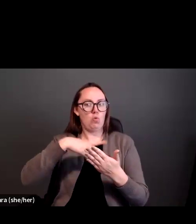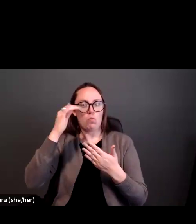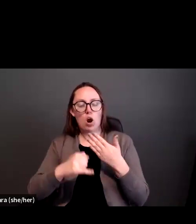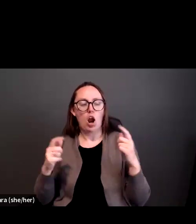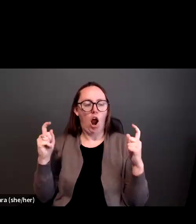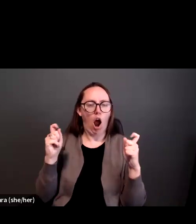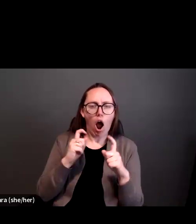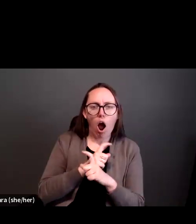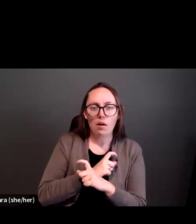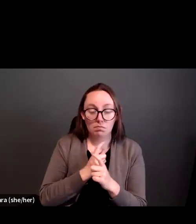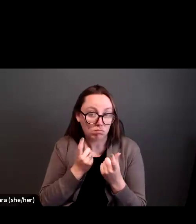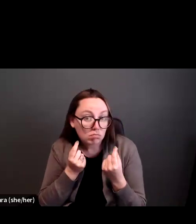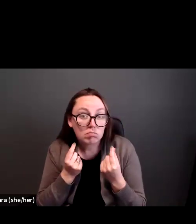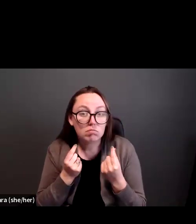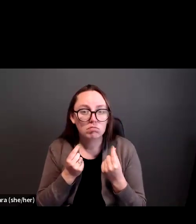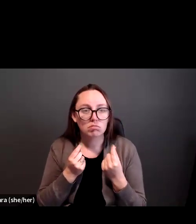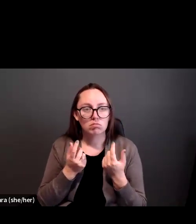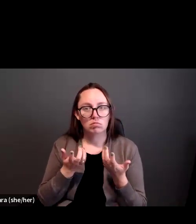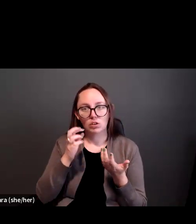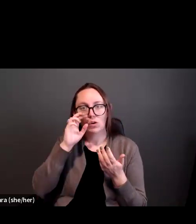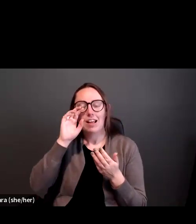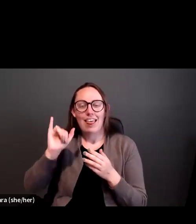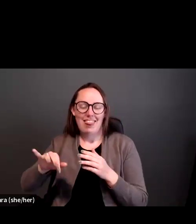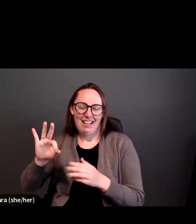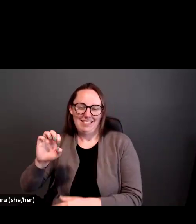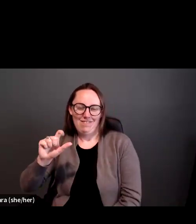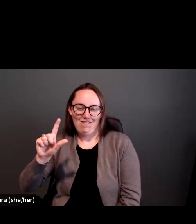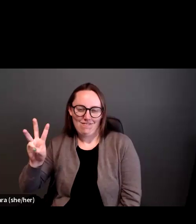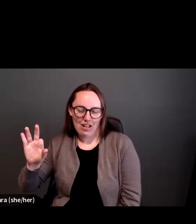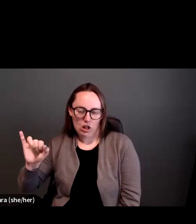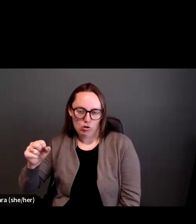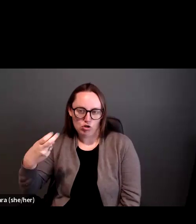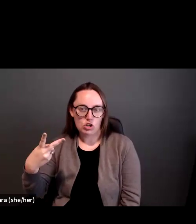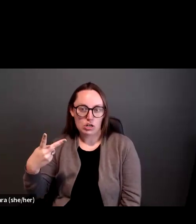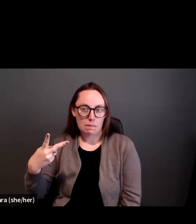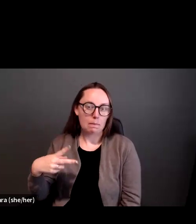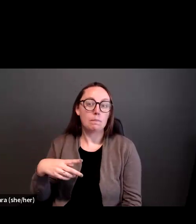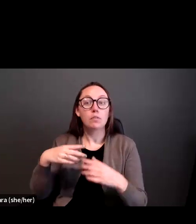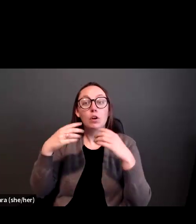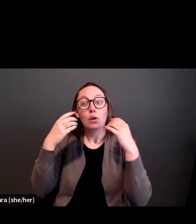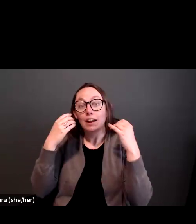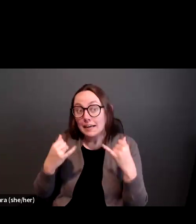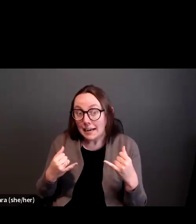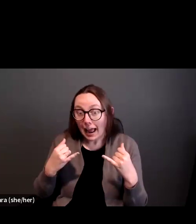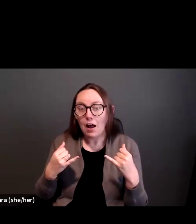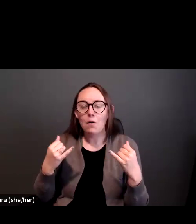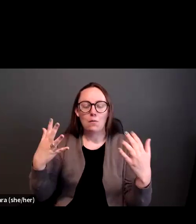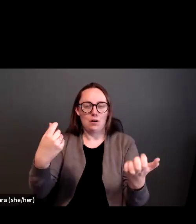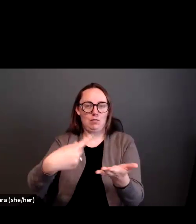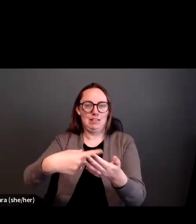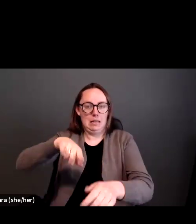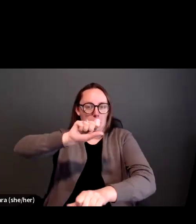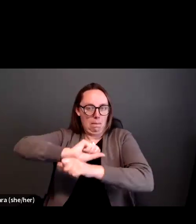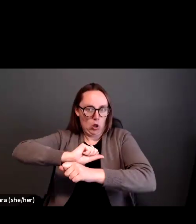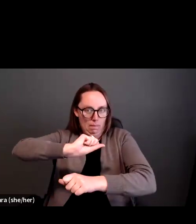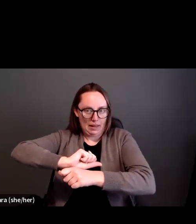So that's fellowships. And speaking of management and process and doing things, let's talk about employment. Cartland?